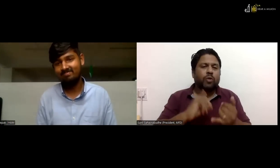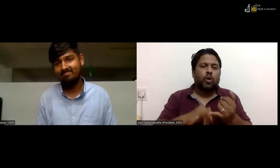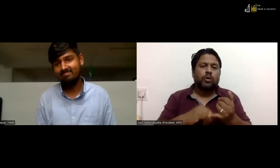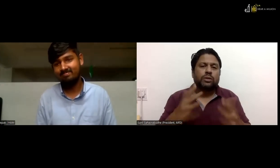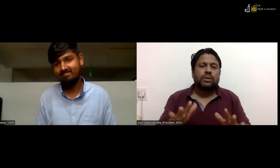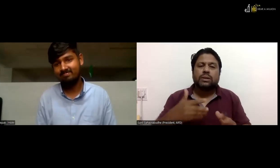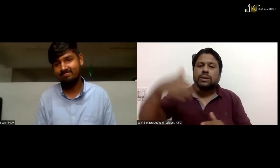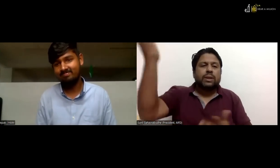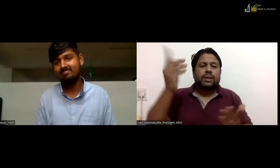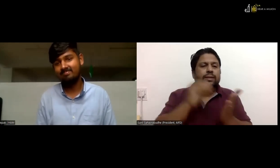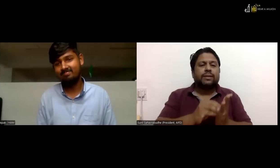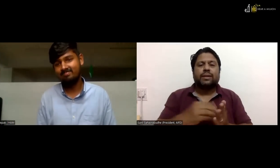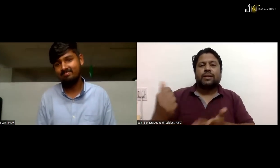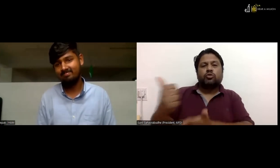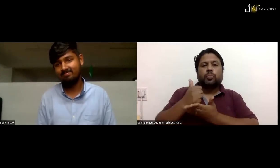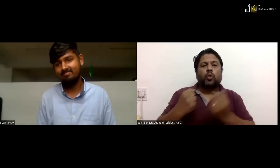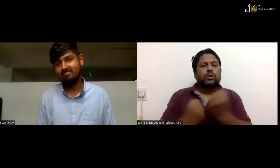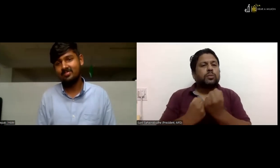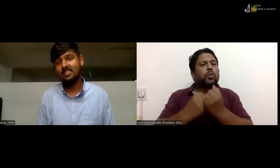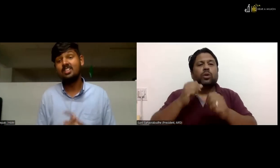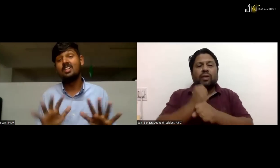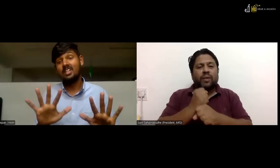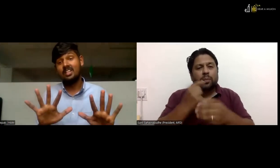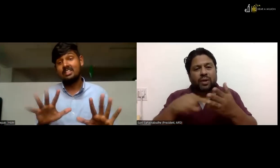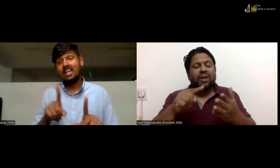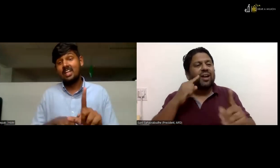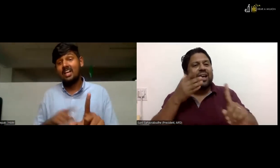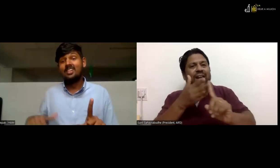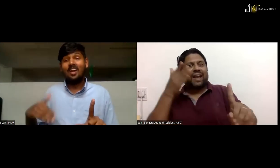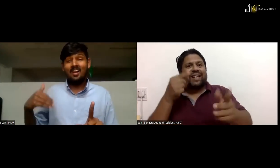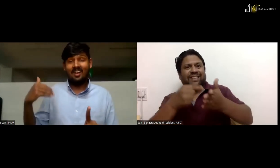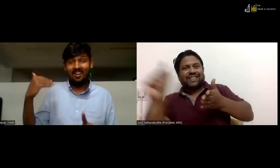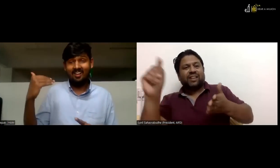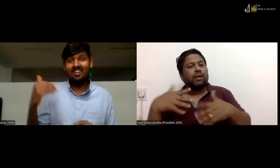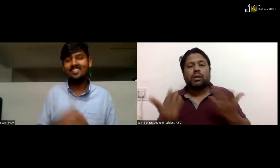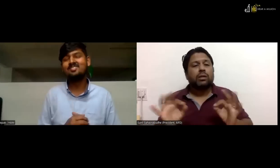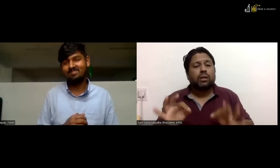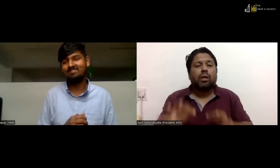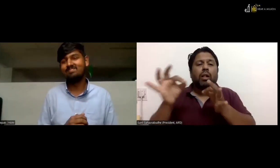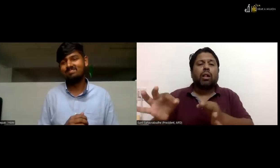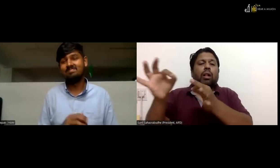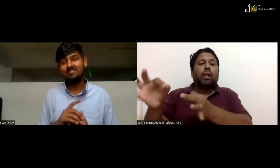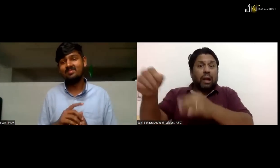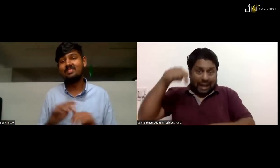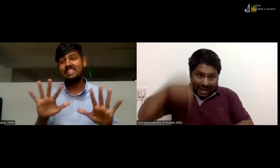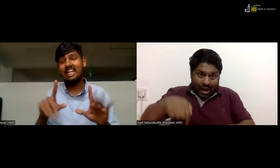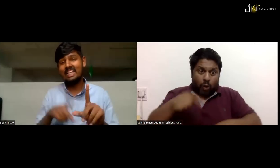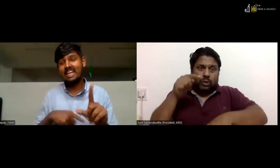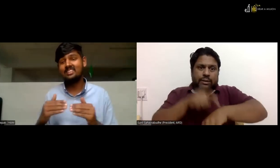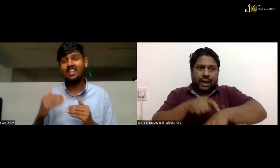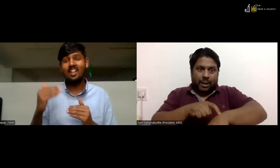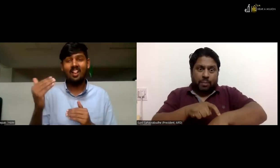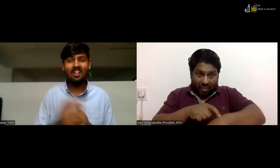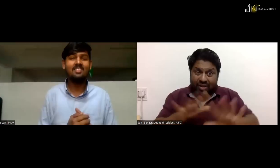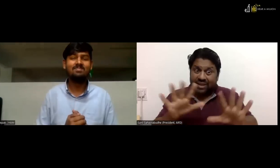know that how many Indian sign languages, sorry, how many people use that. And when we talk about Indian sign language, government